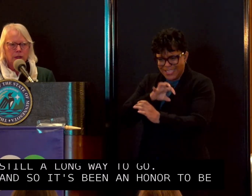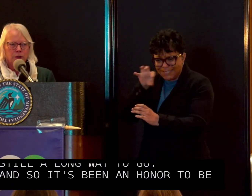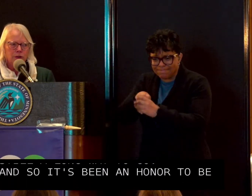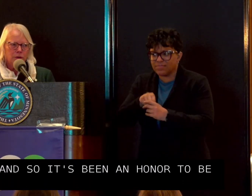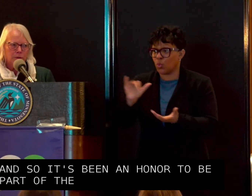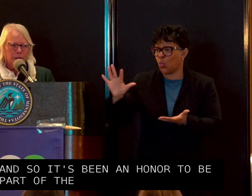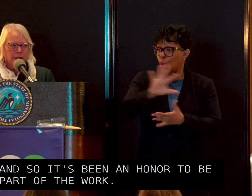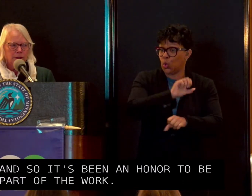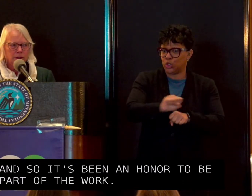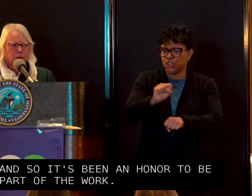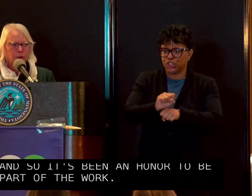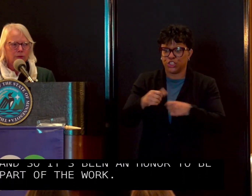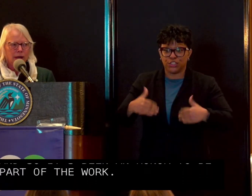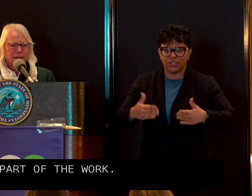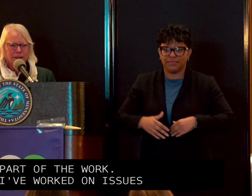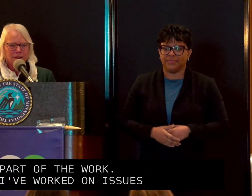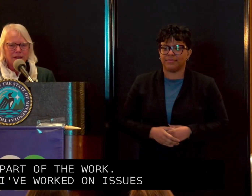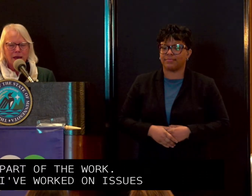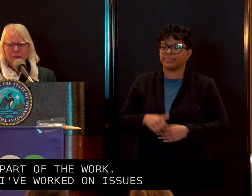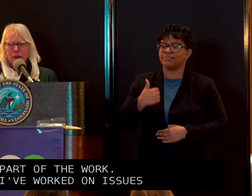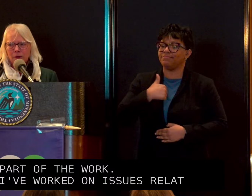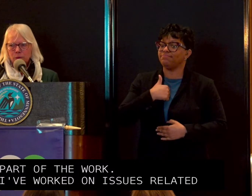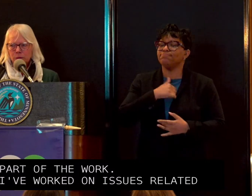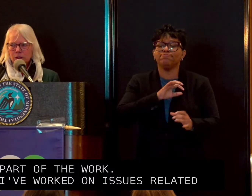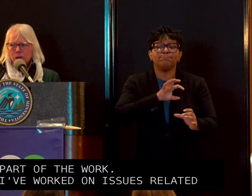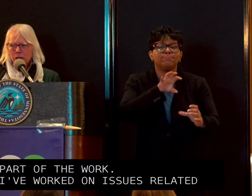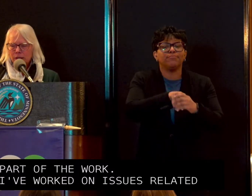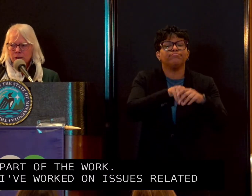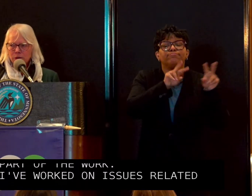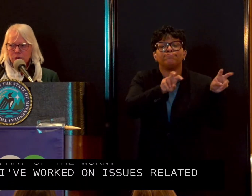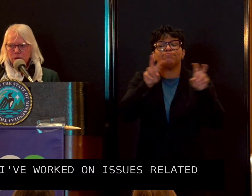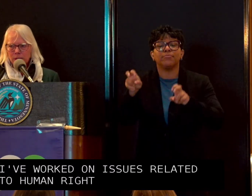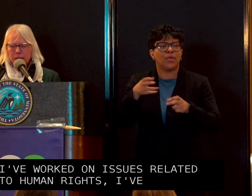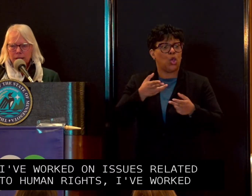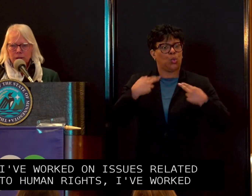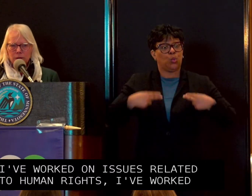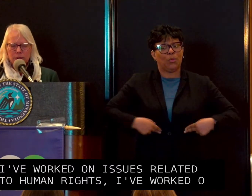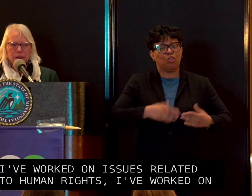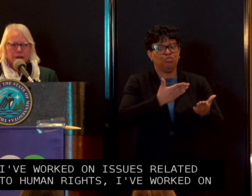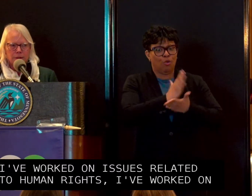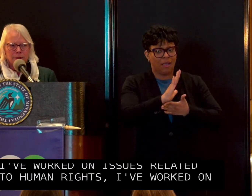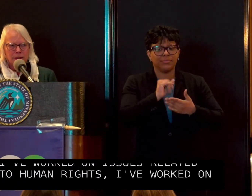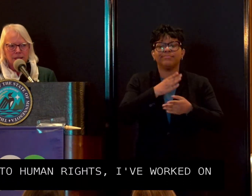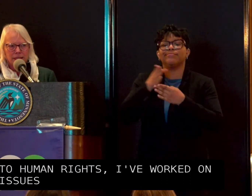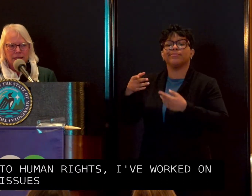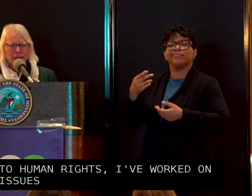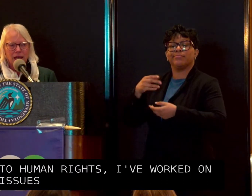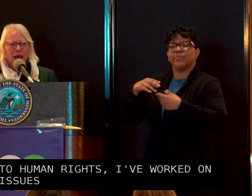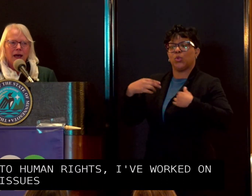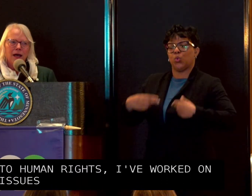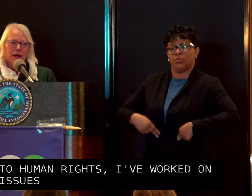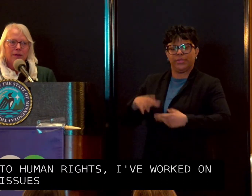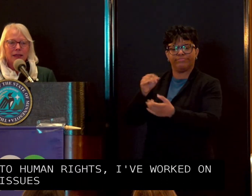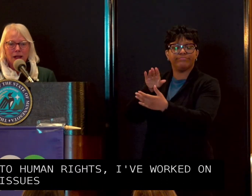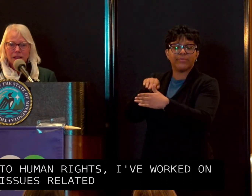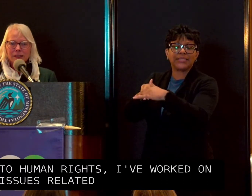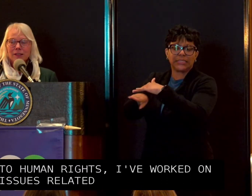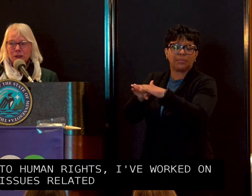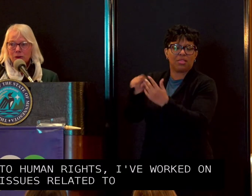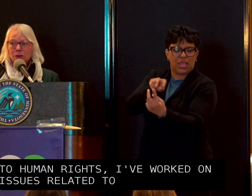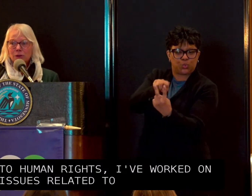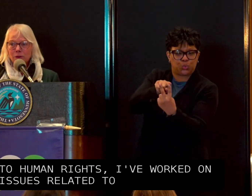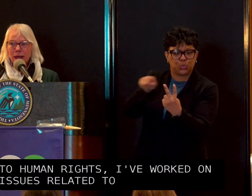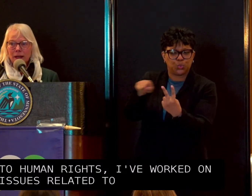worked on issues related to human rights. I've worked on issues related to accessibility, and